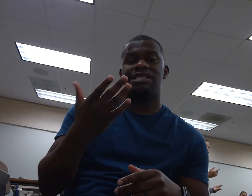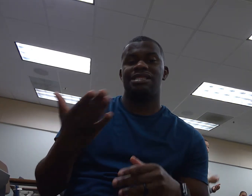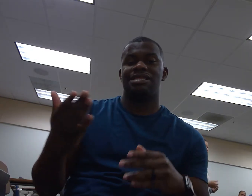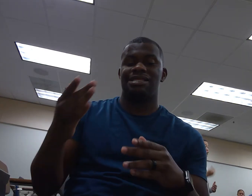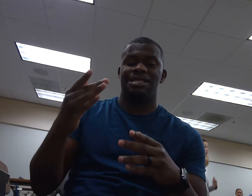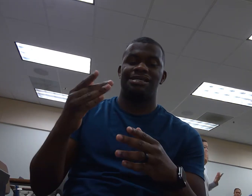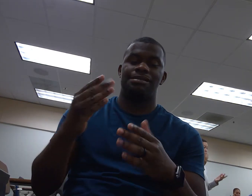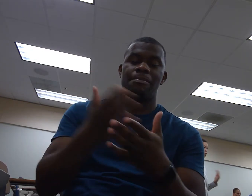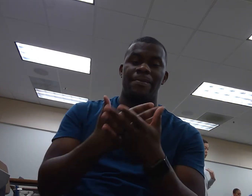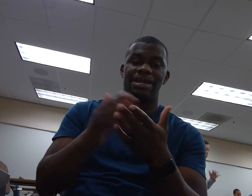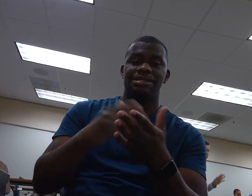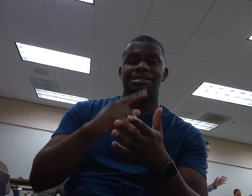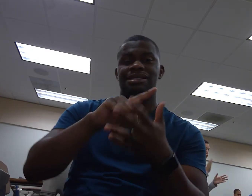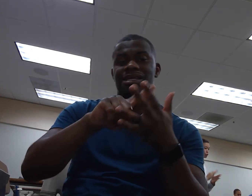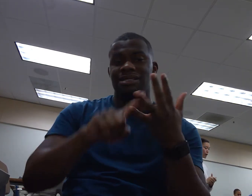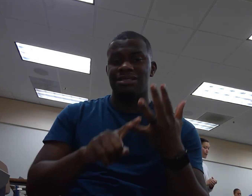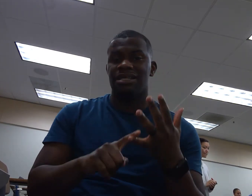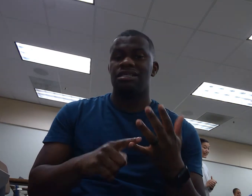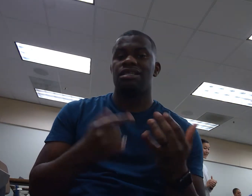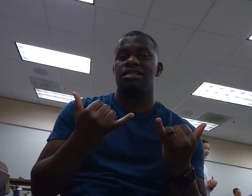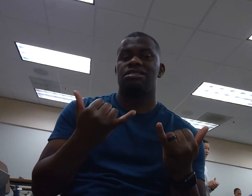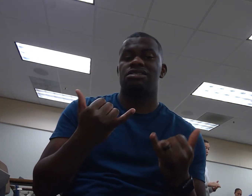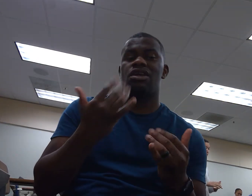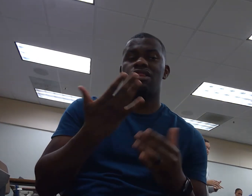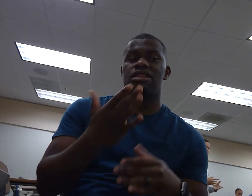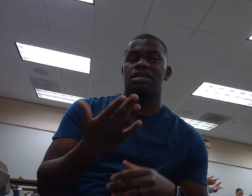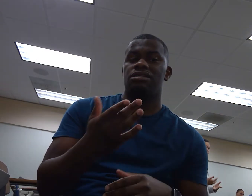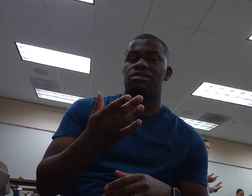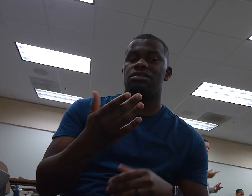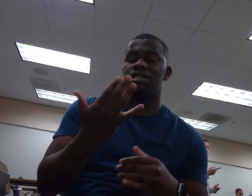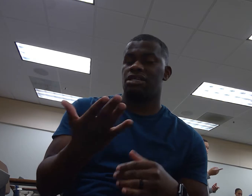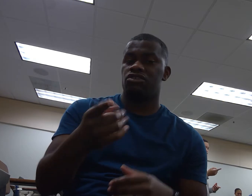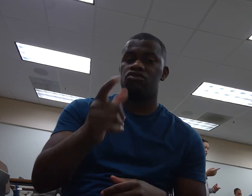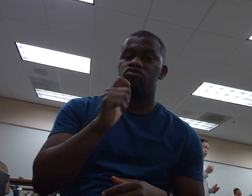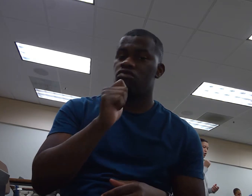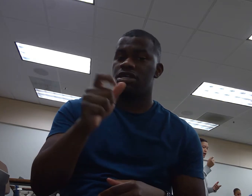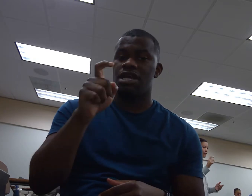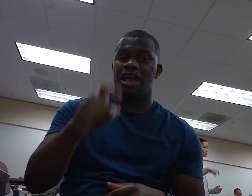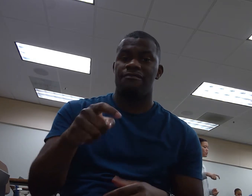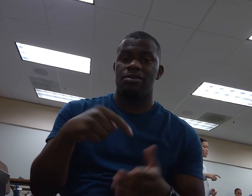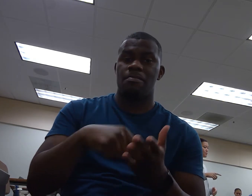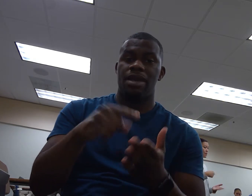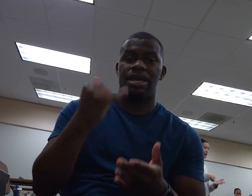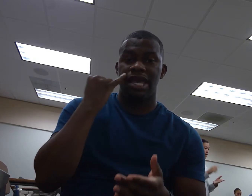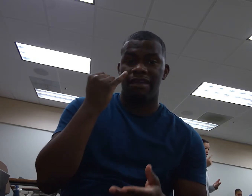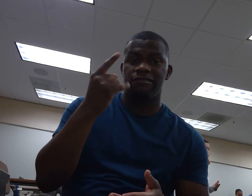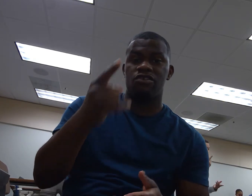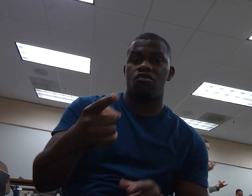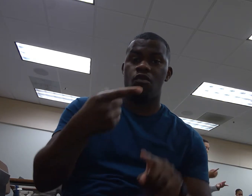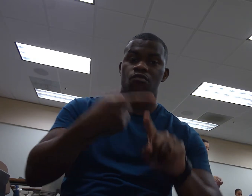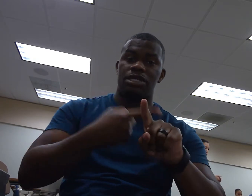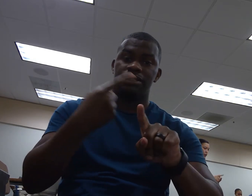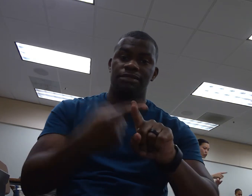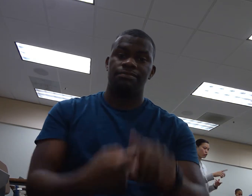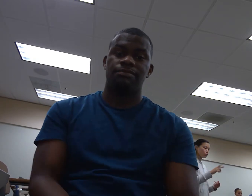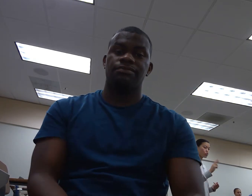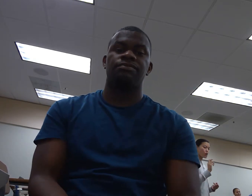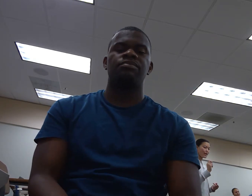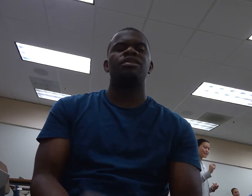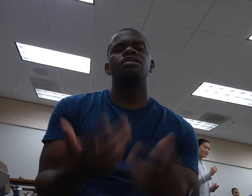things that you usually would not have to pay if you're renting. And so let's say, although it might be different, once again, depending on the situation, let's